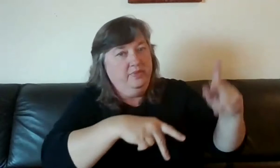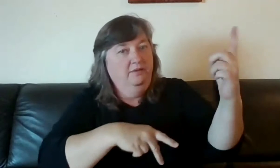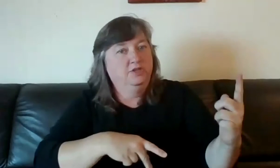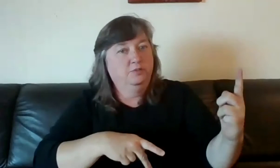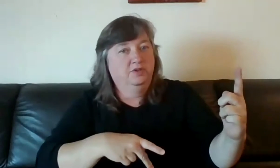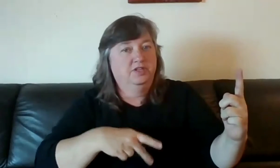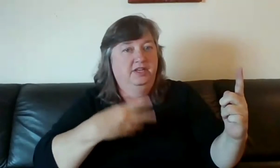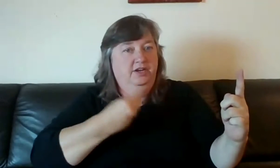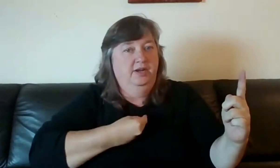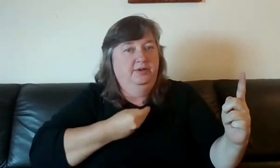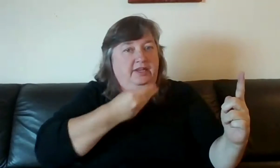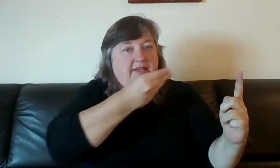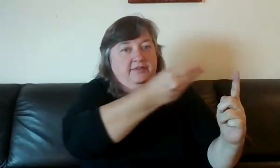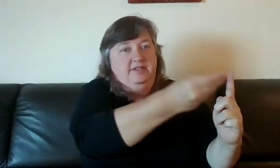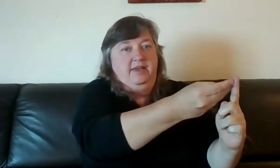if there's a person here, I'm going to give it to them.